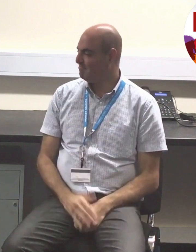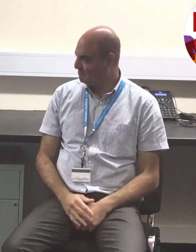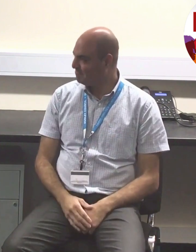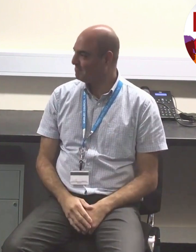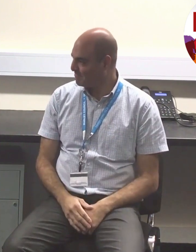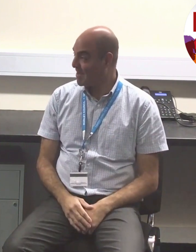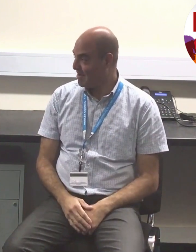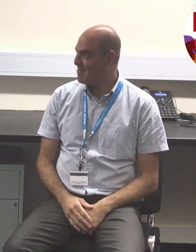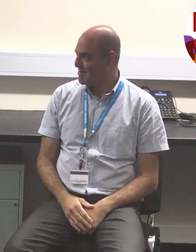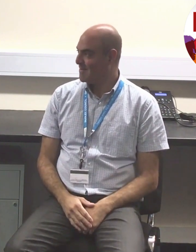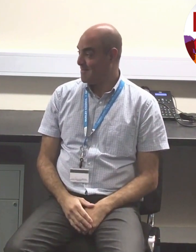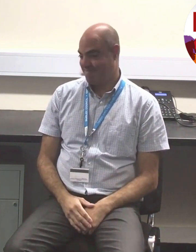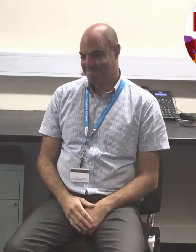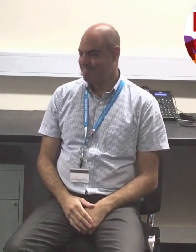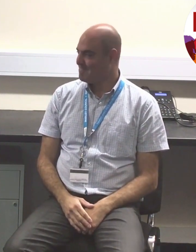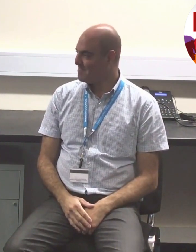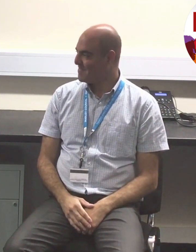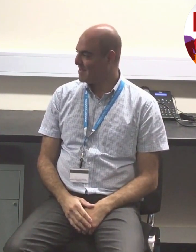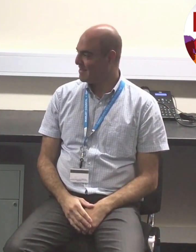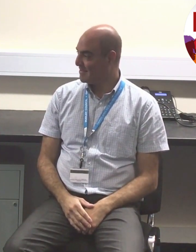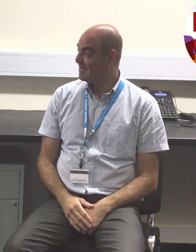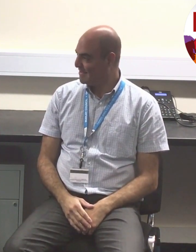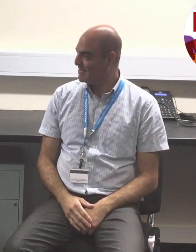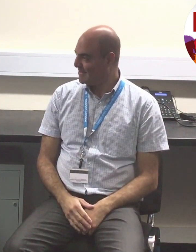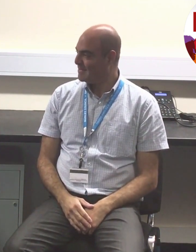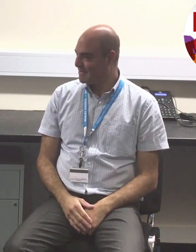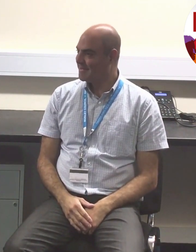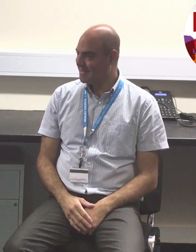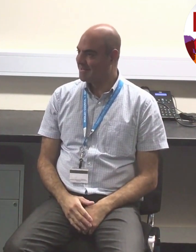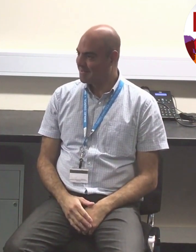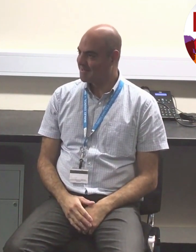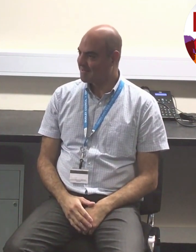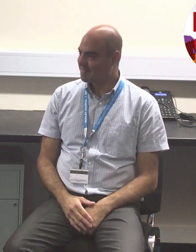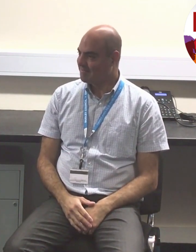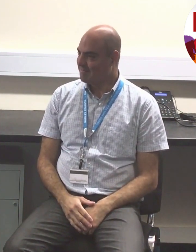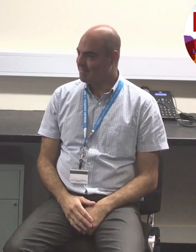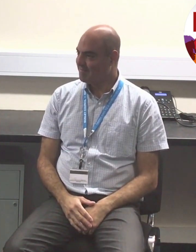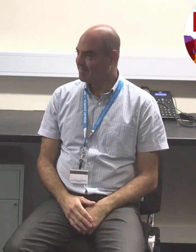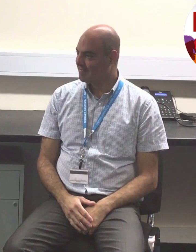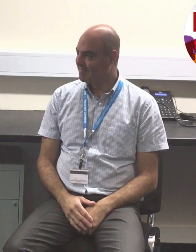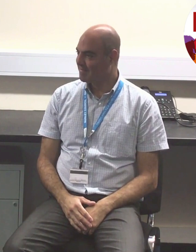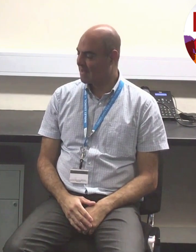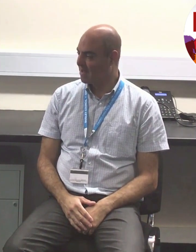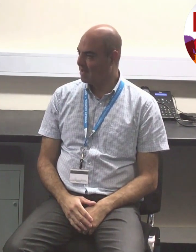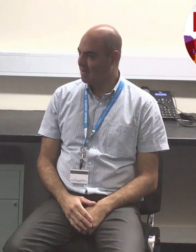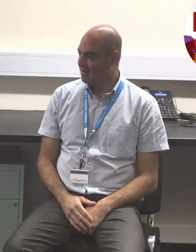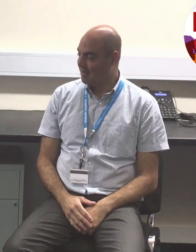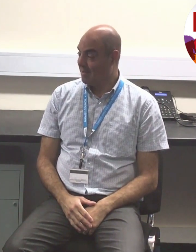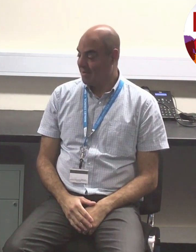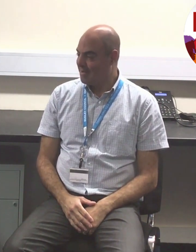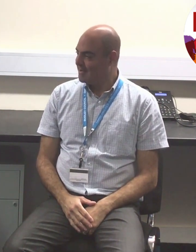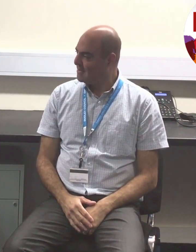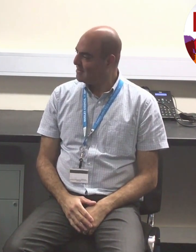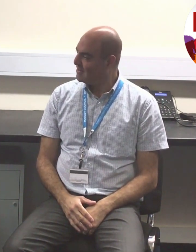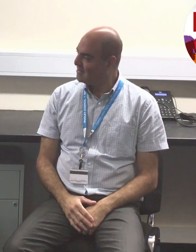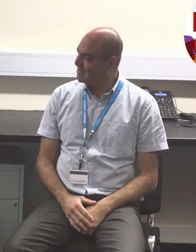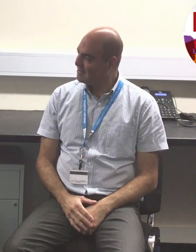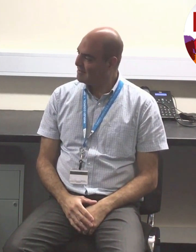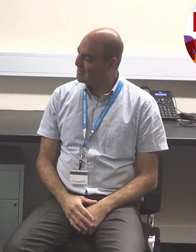love it. Oh, that's fantastic. I've learned so much just from this short interview with you, and I think one thing that it